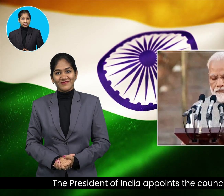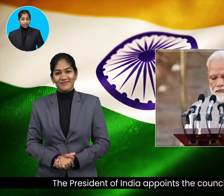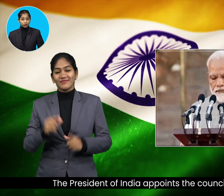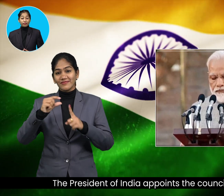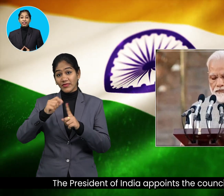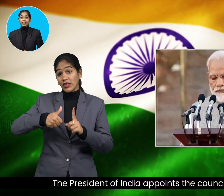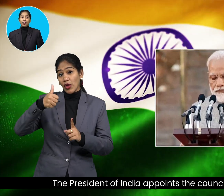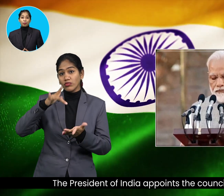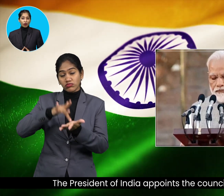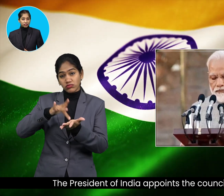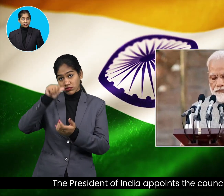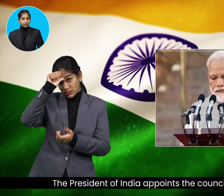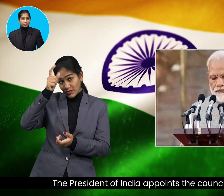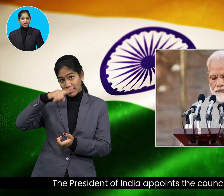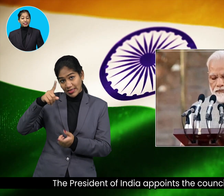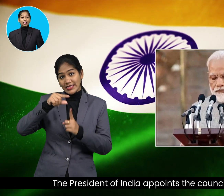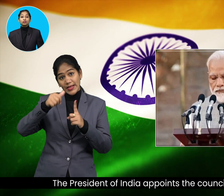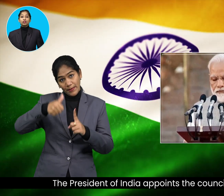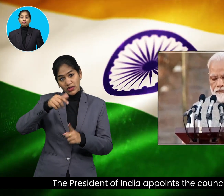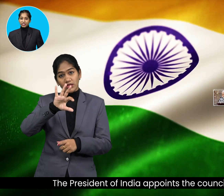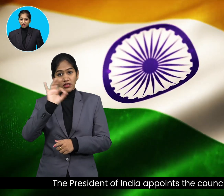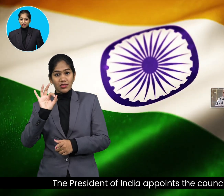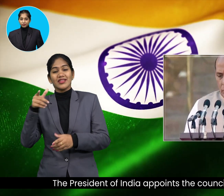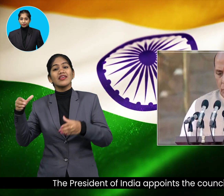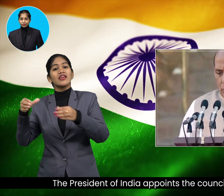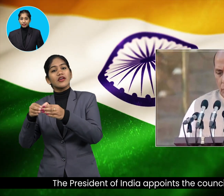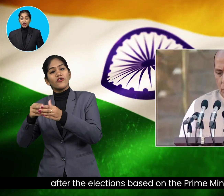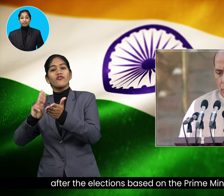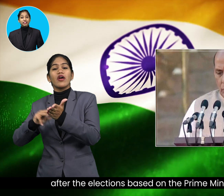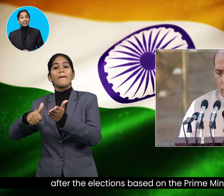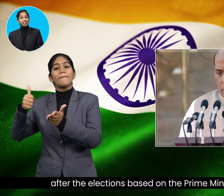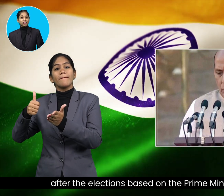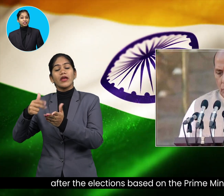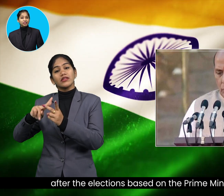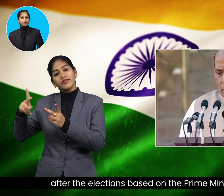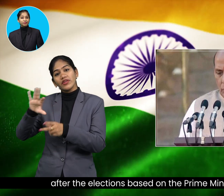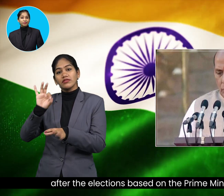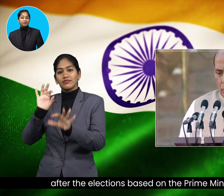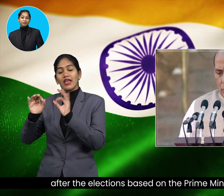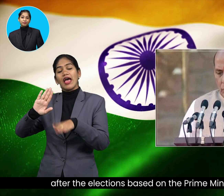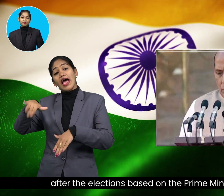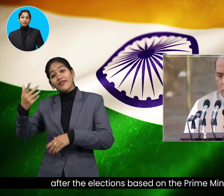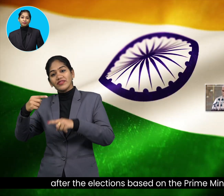The President of India appoints the Council of Ministers after the elections